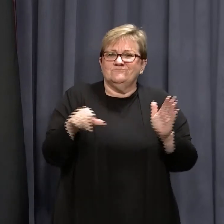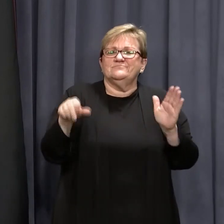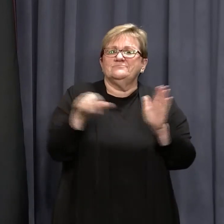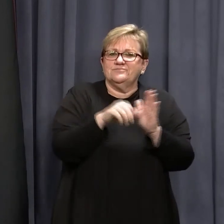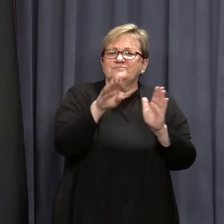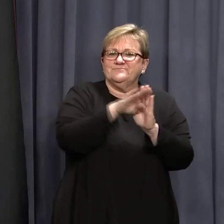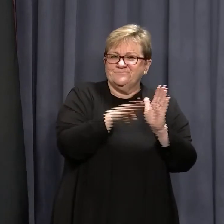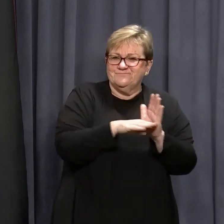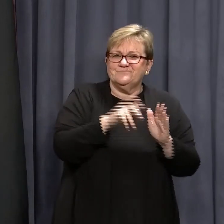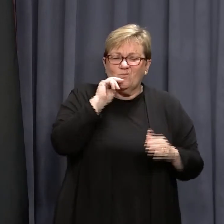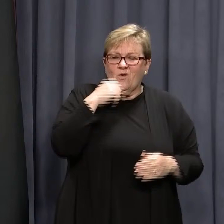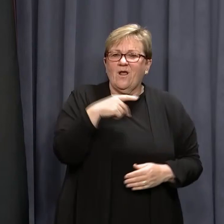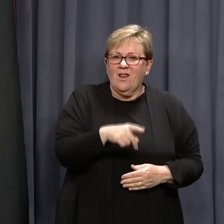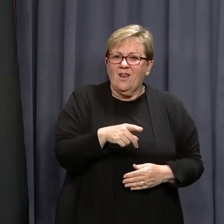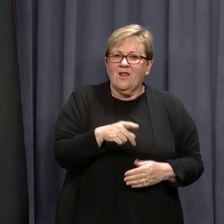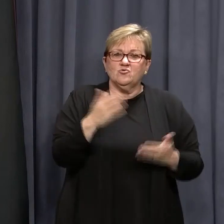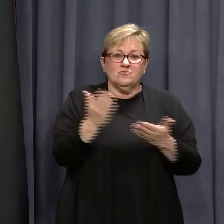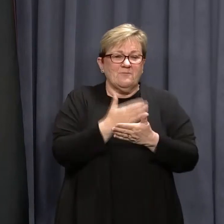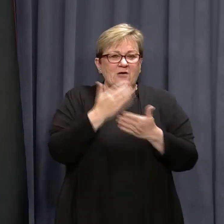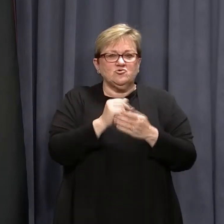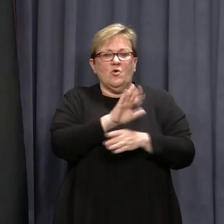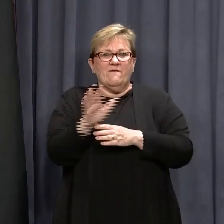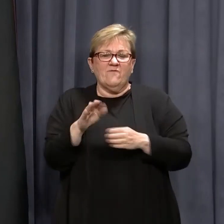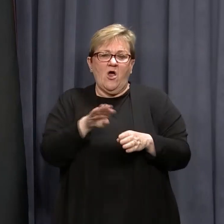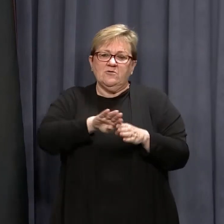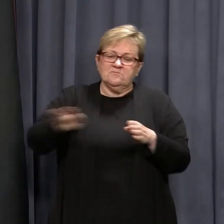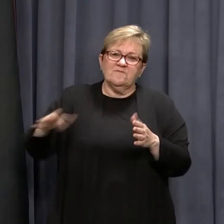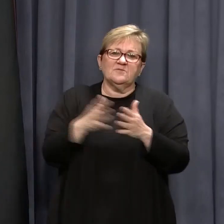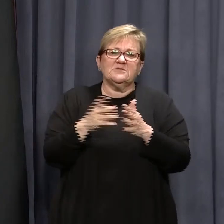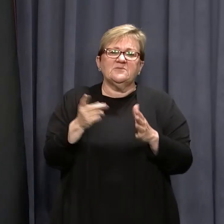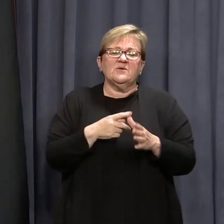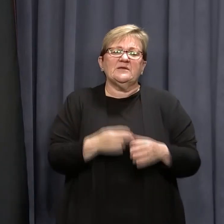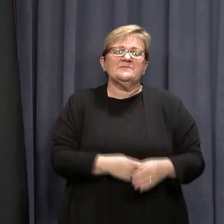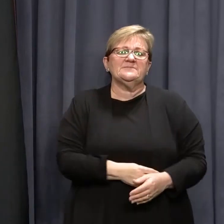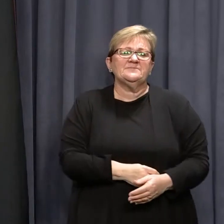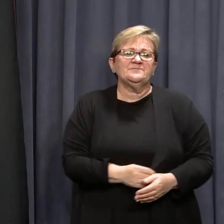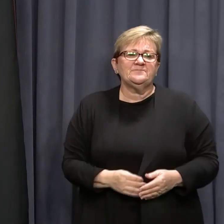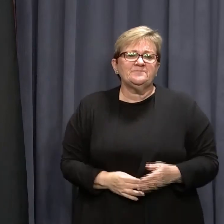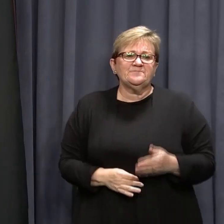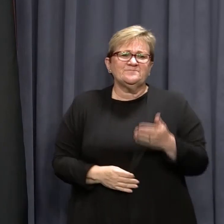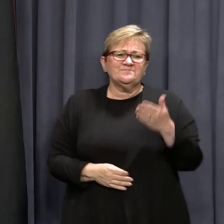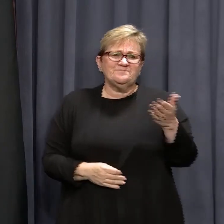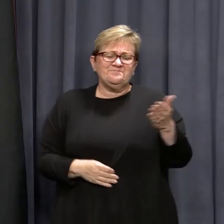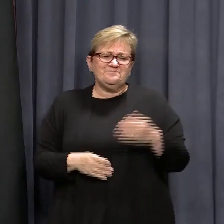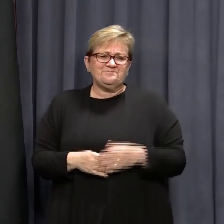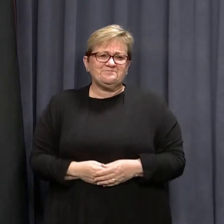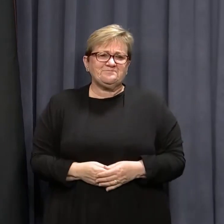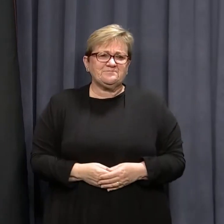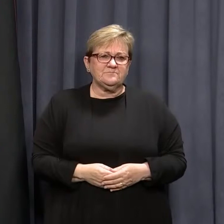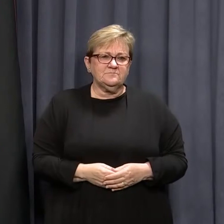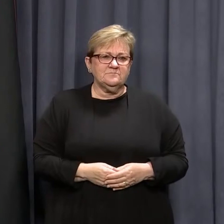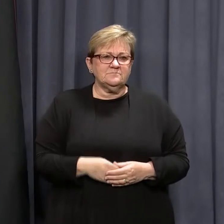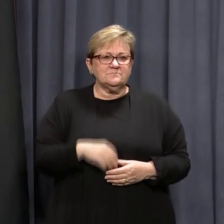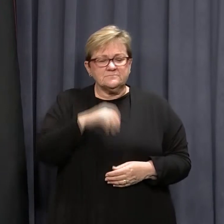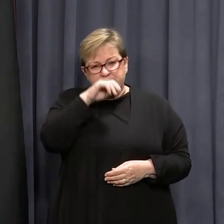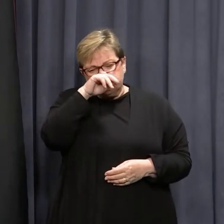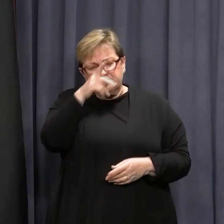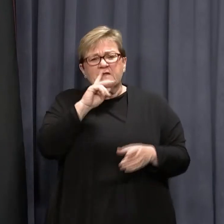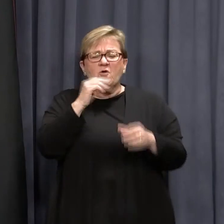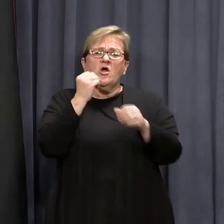strict approach in order to keep the virus out of the state. Do you know, is there any triage for